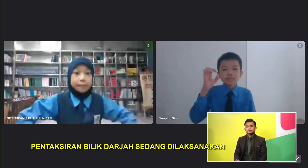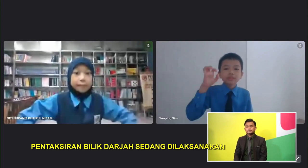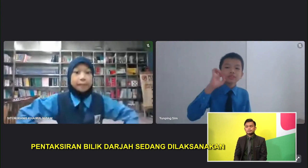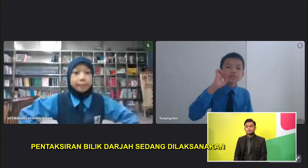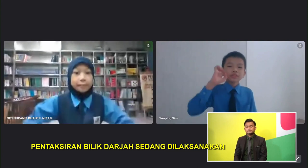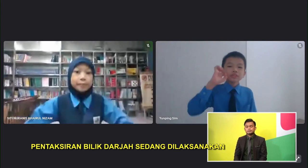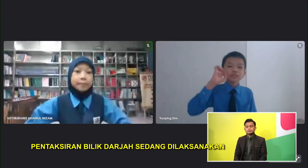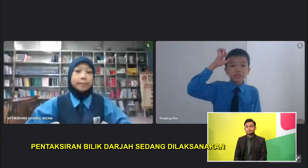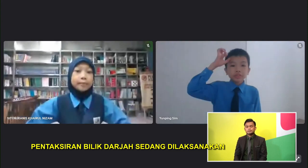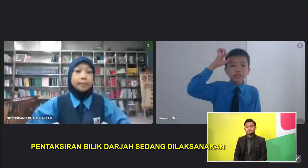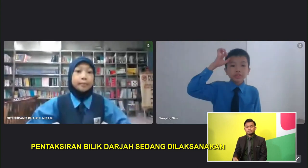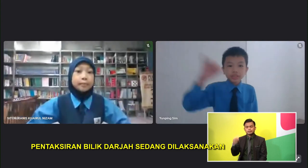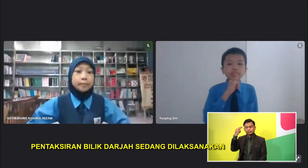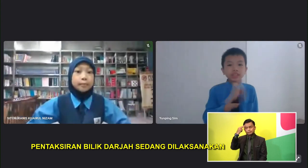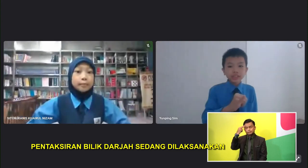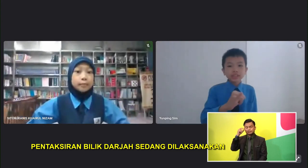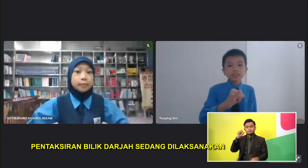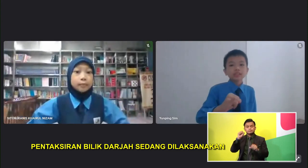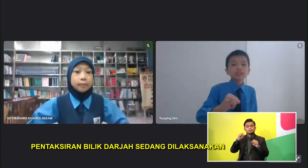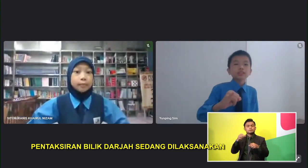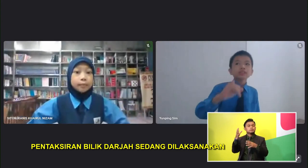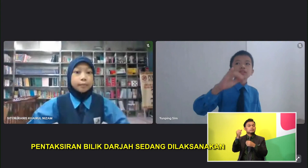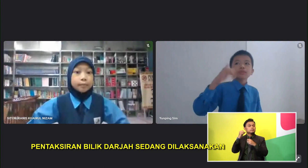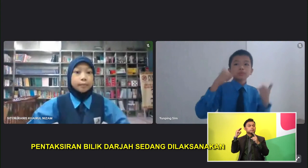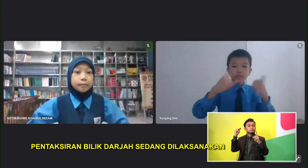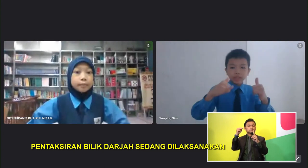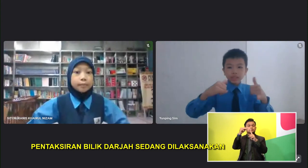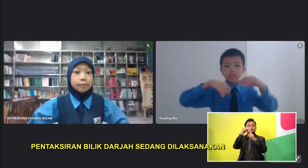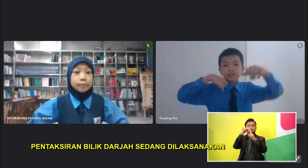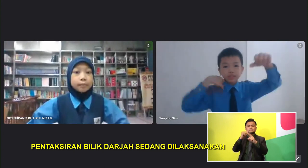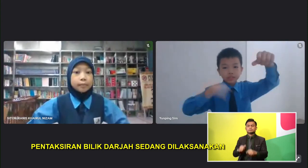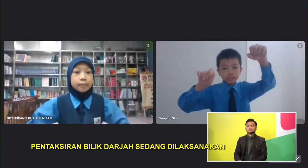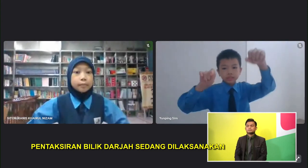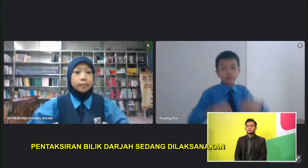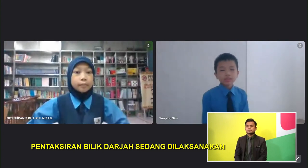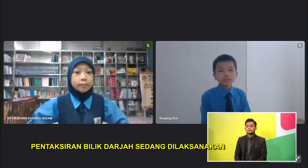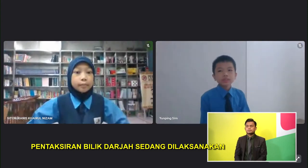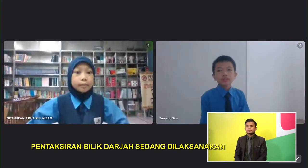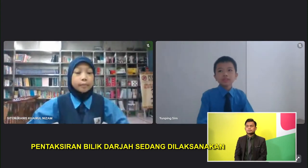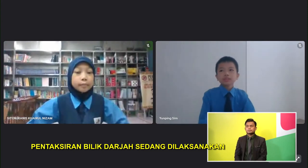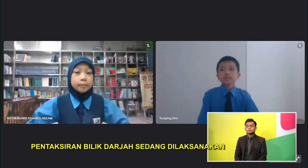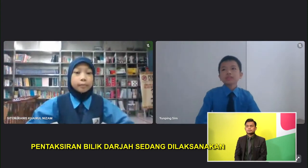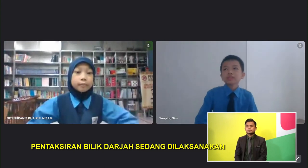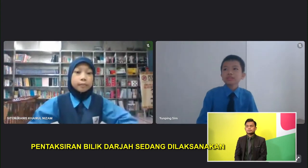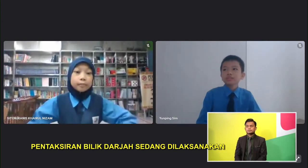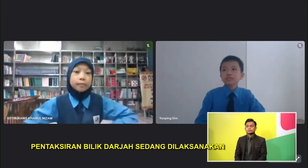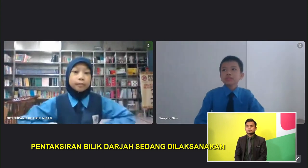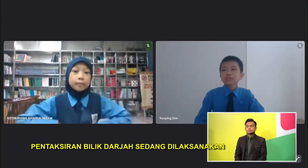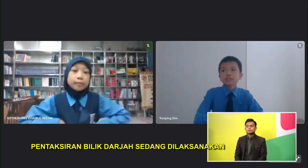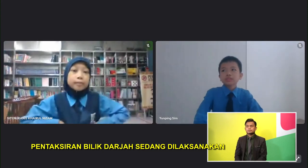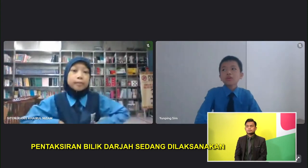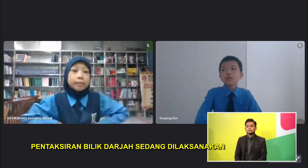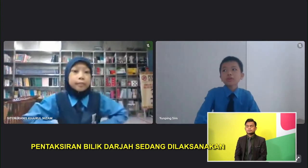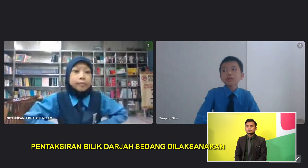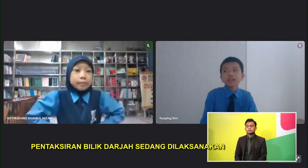Anis a star? We're going to give Anis a star. Okay, Anis. Well done. Anis, can you show us one more